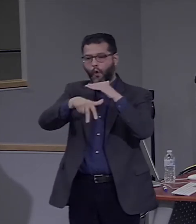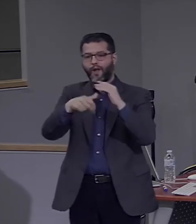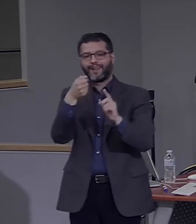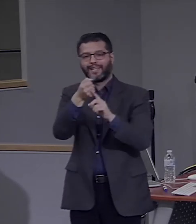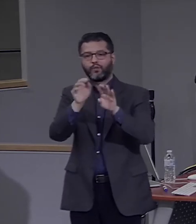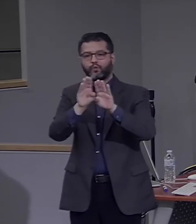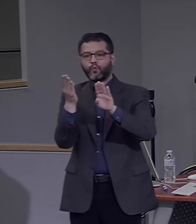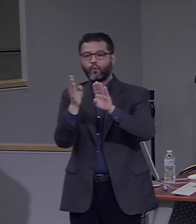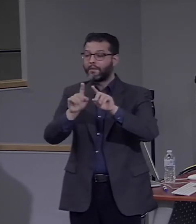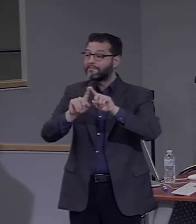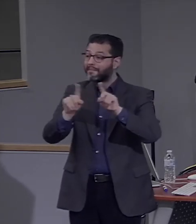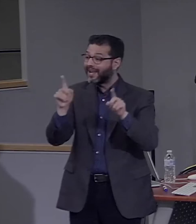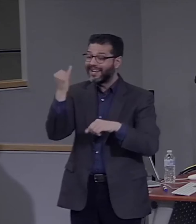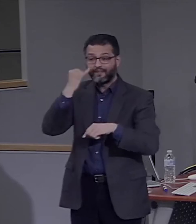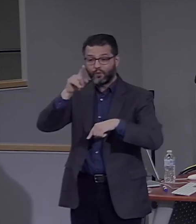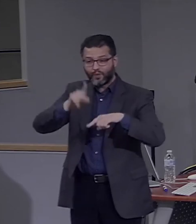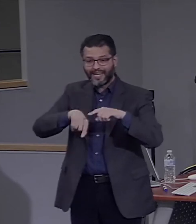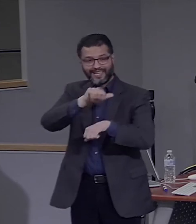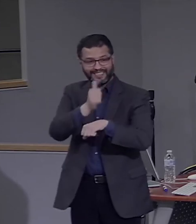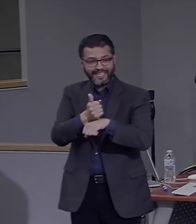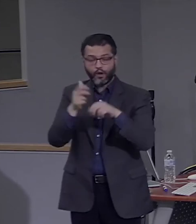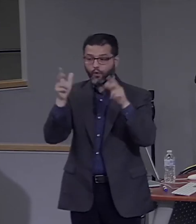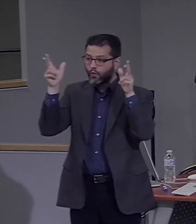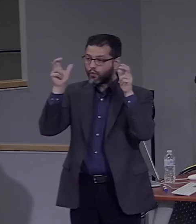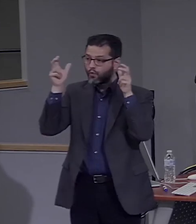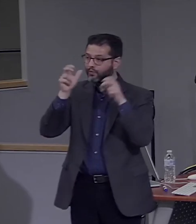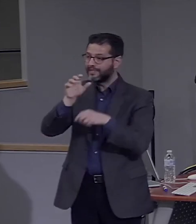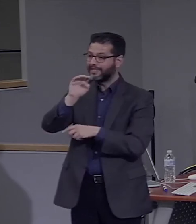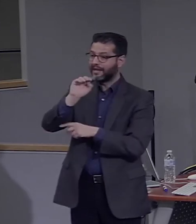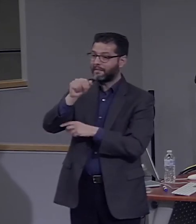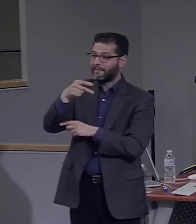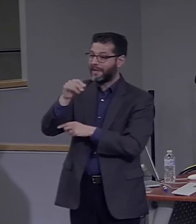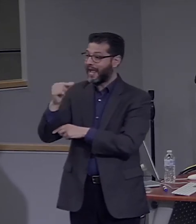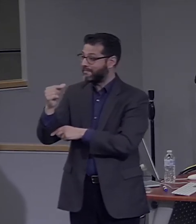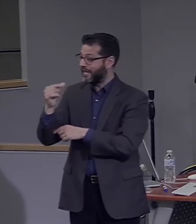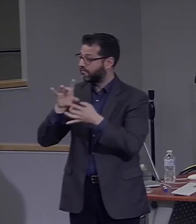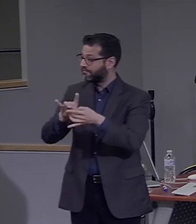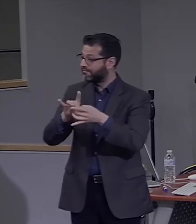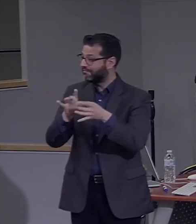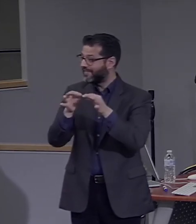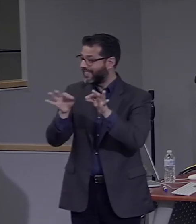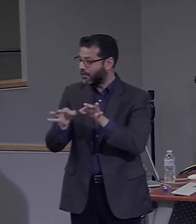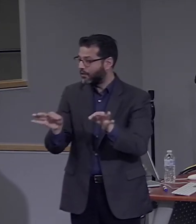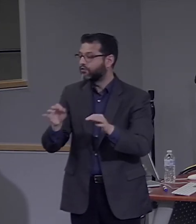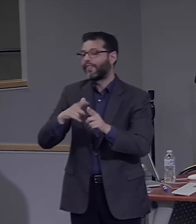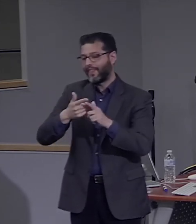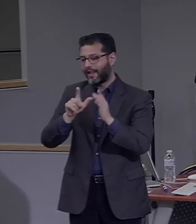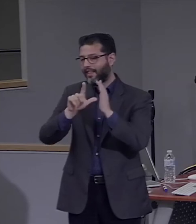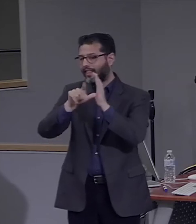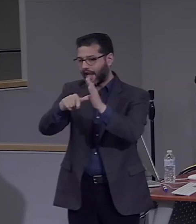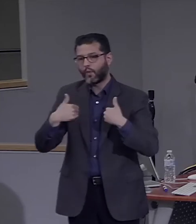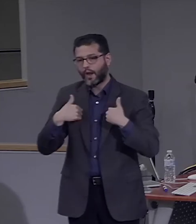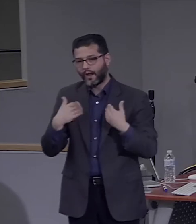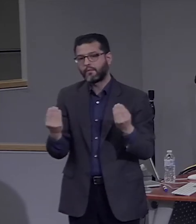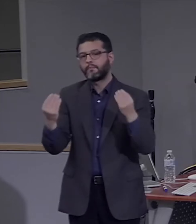down this acoustic mapping for for language then you have a lot of difficulty